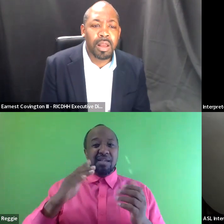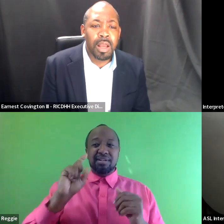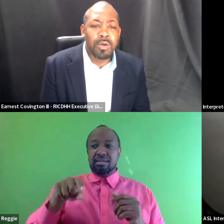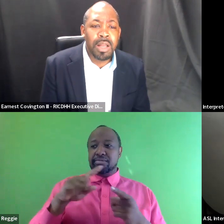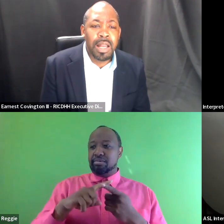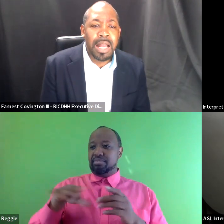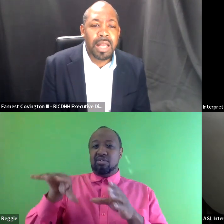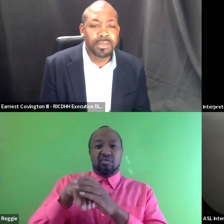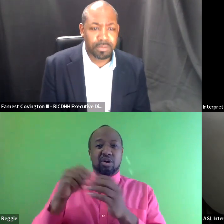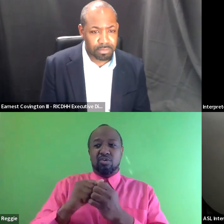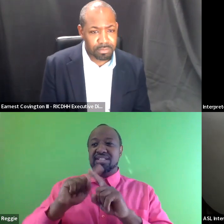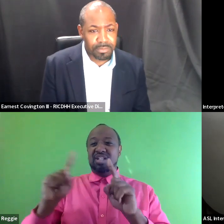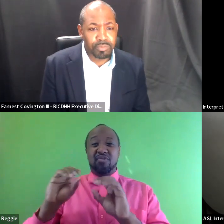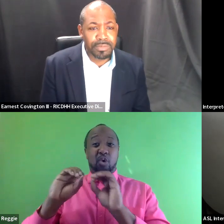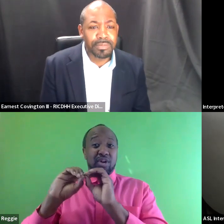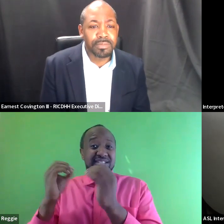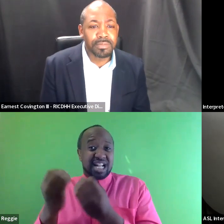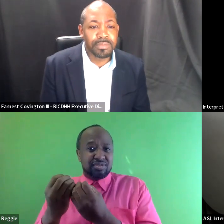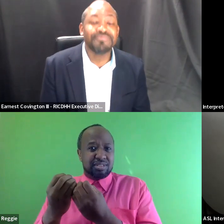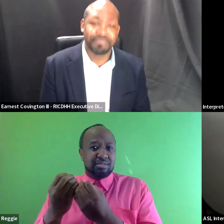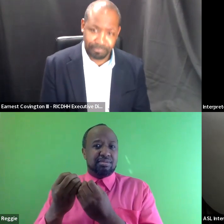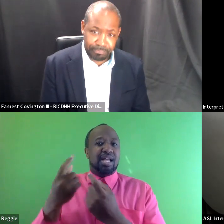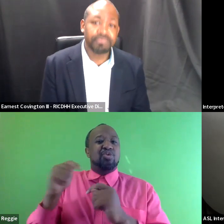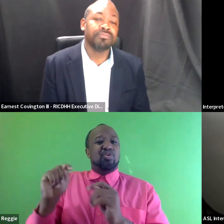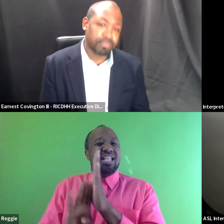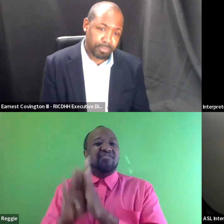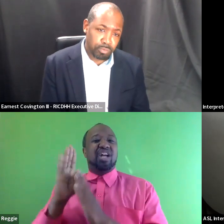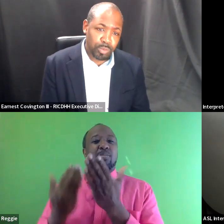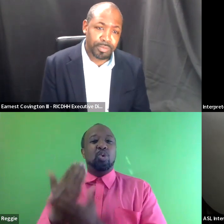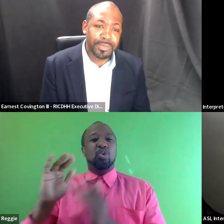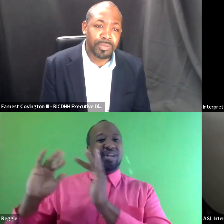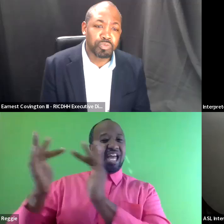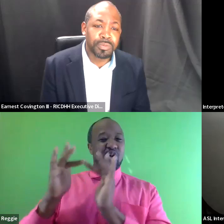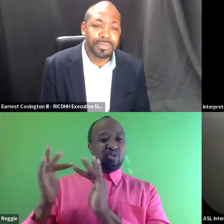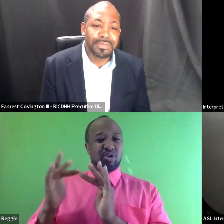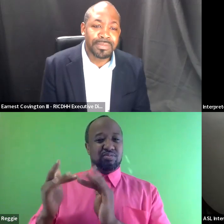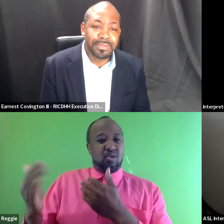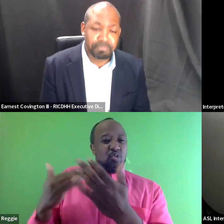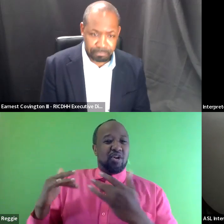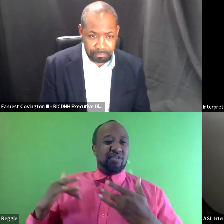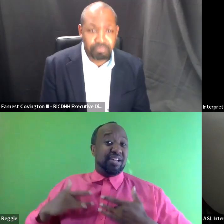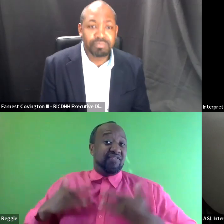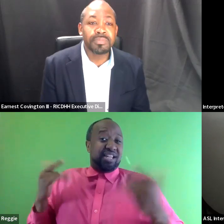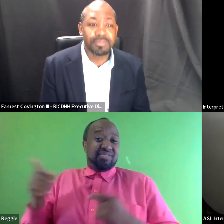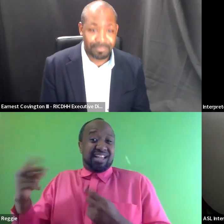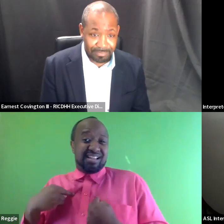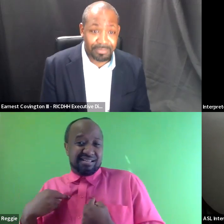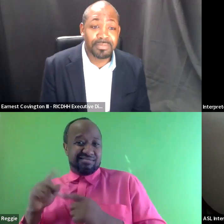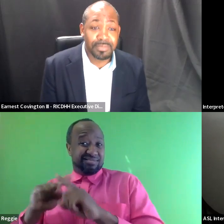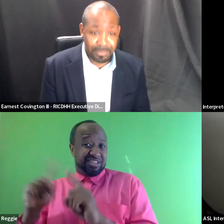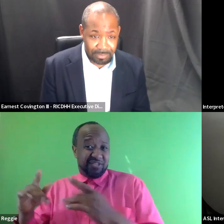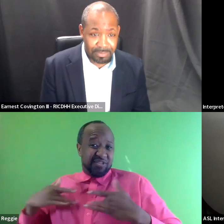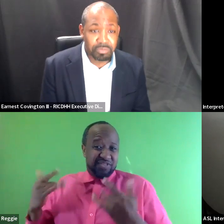my best 2 cents I can offer you is just get involved with different organizations and try to develop